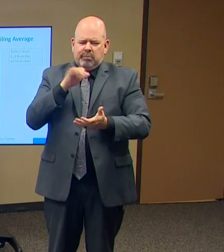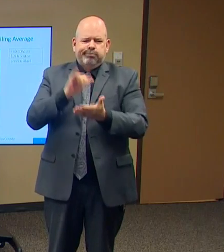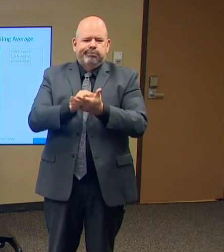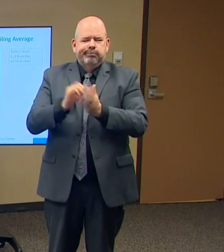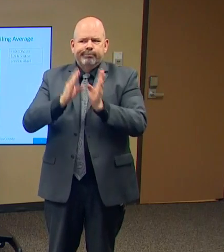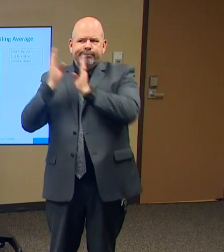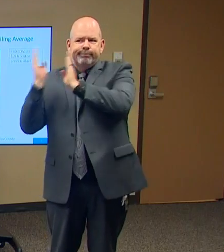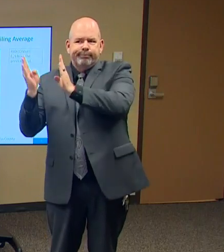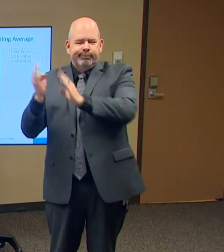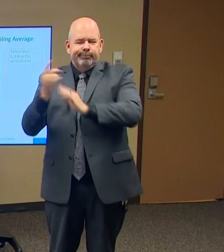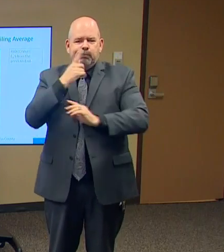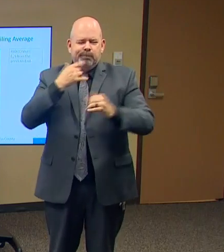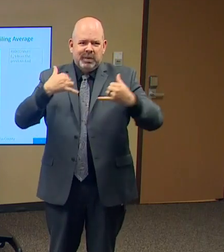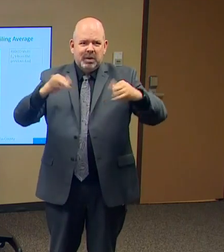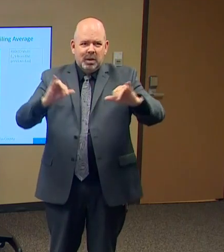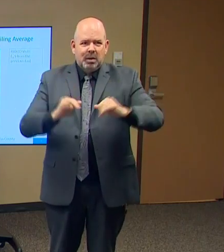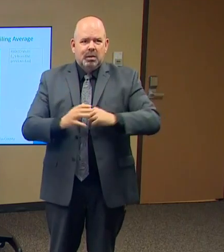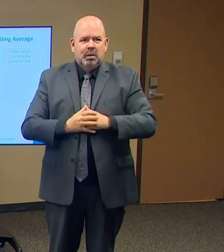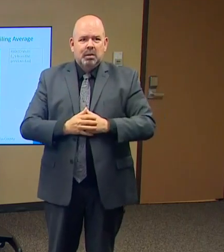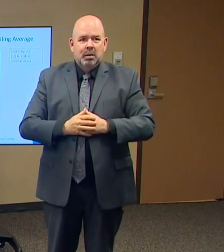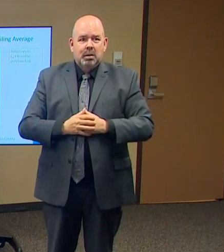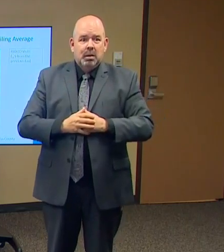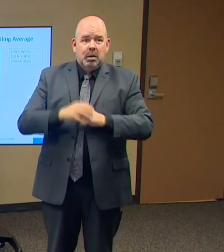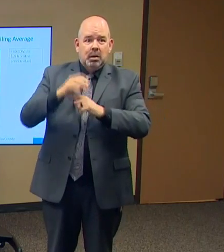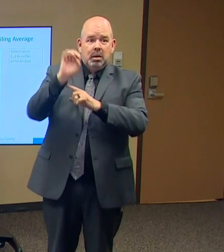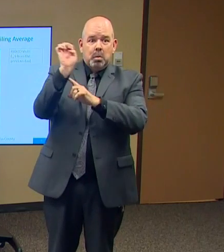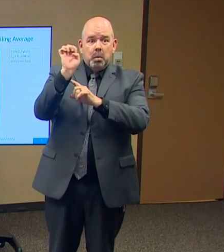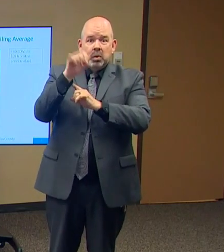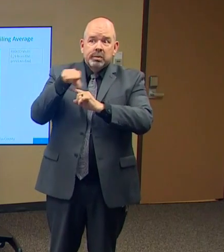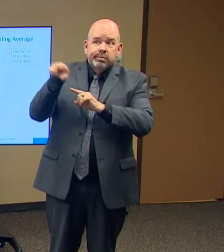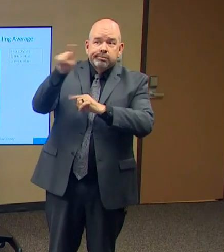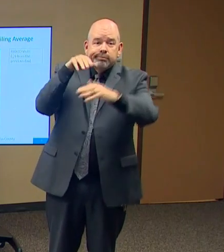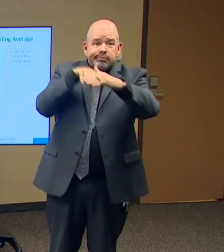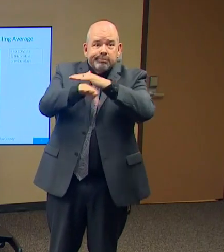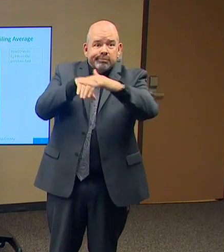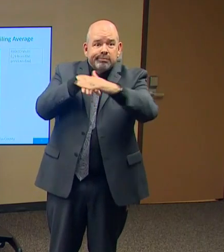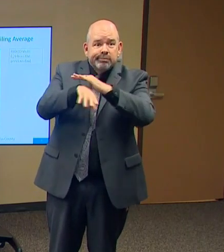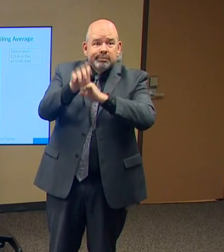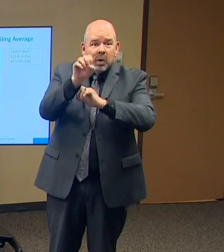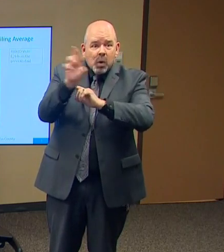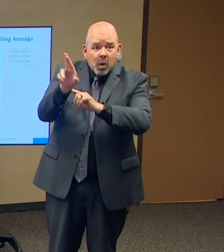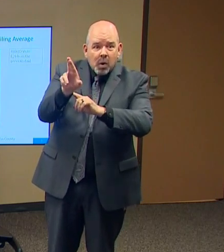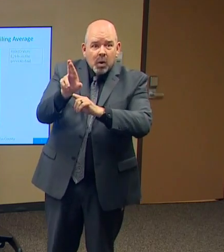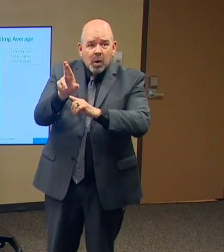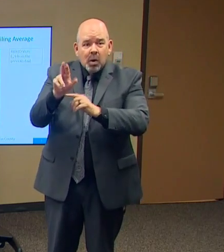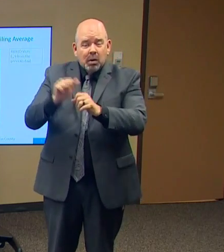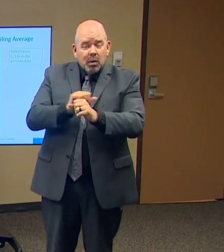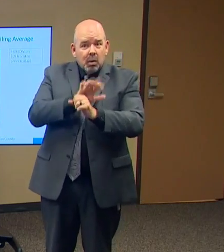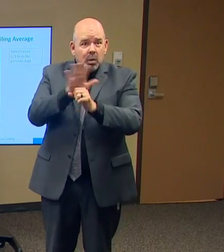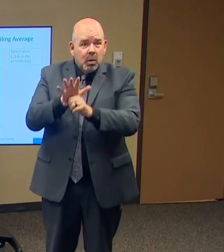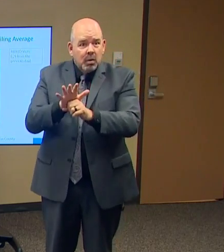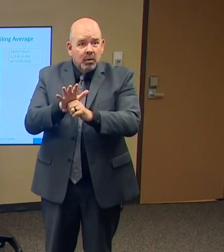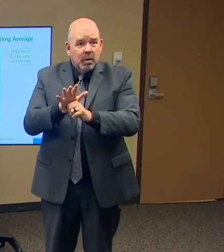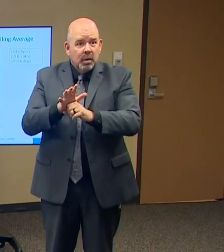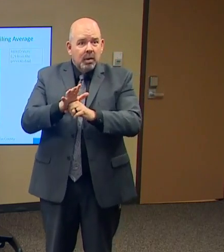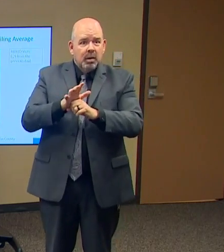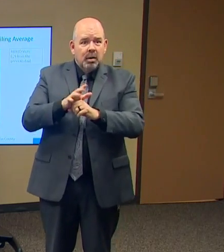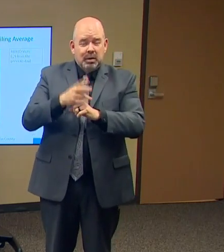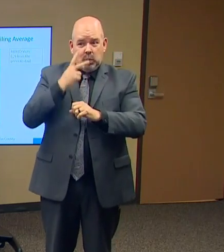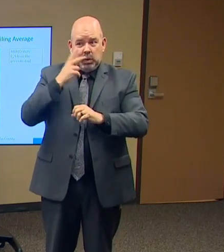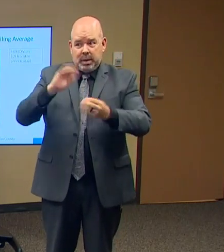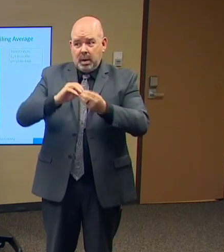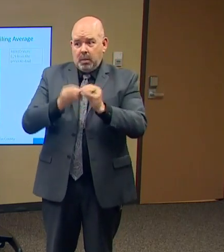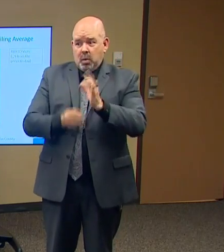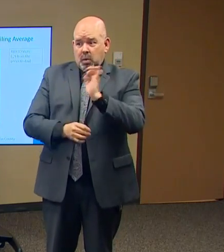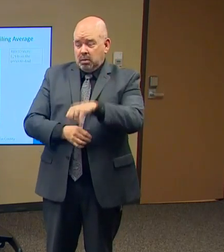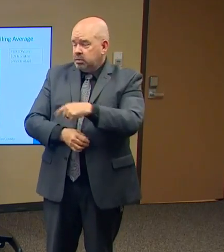been looking at the emergency department's visits for COVID-19. If you really look at